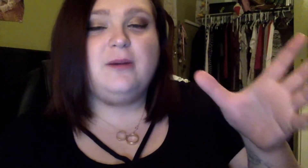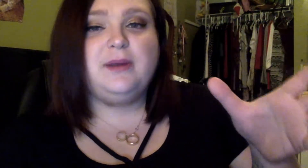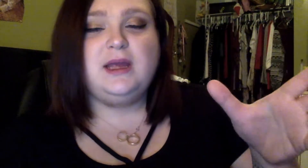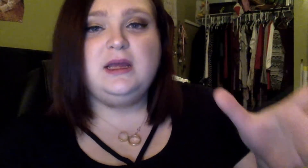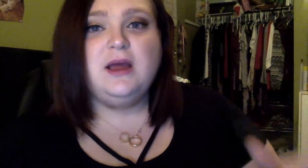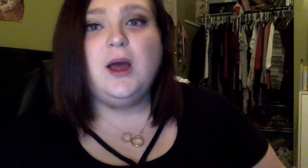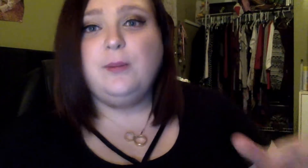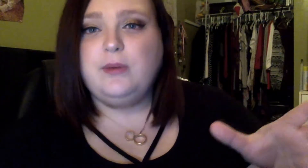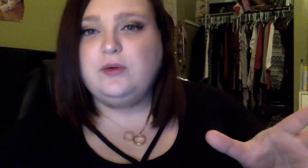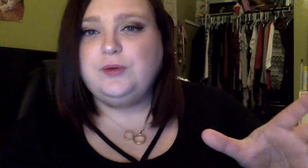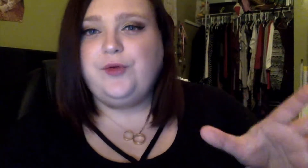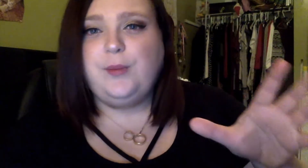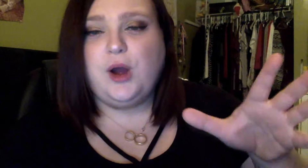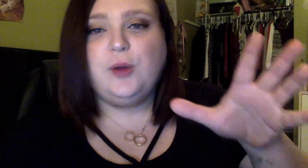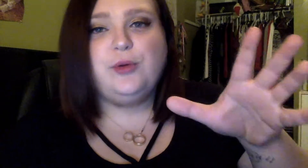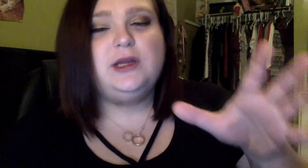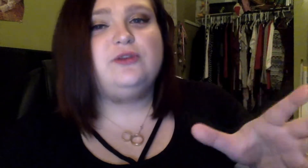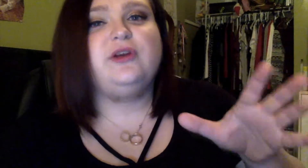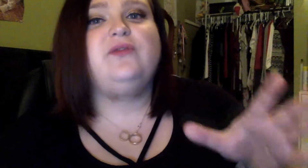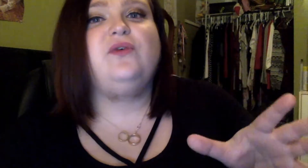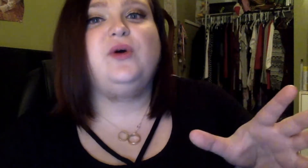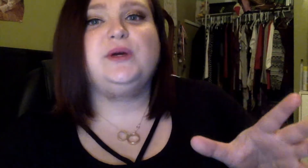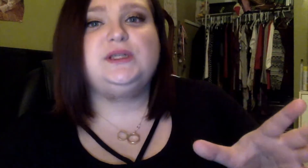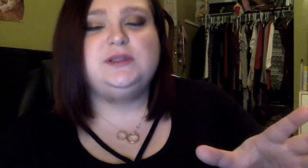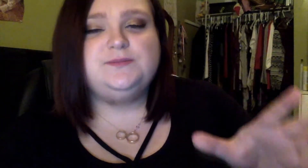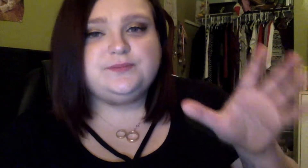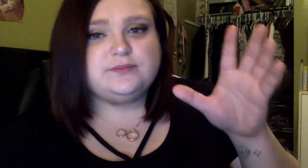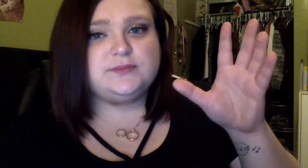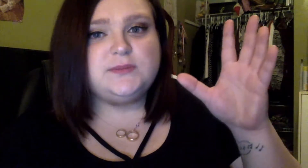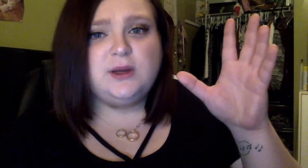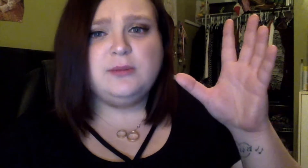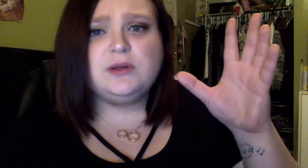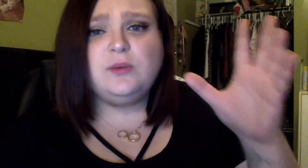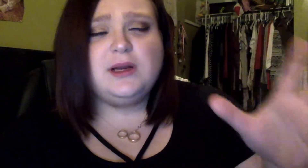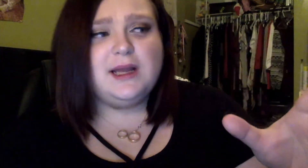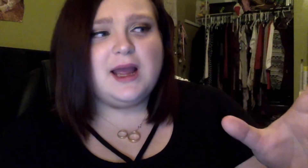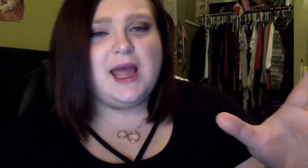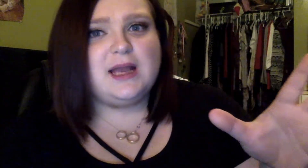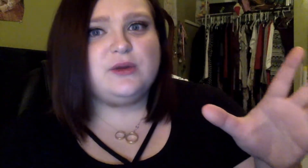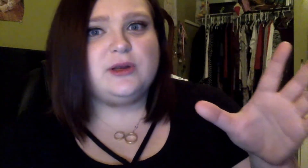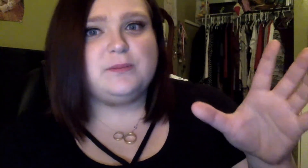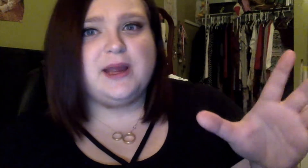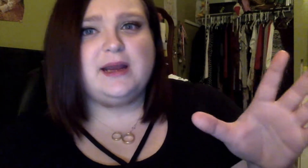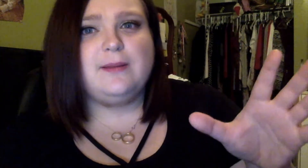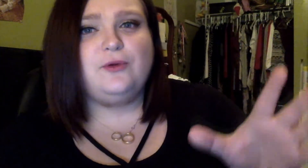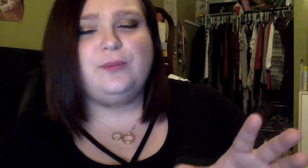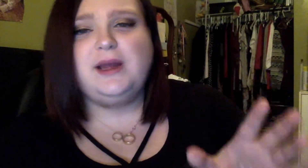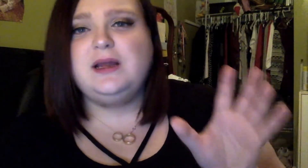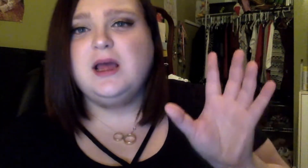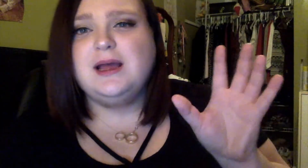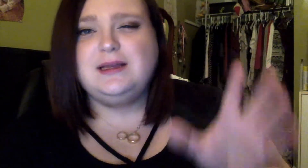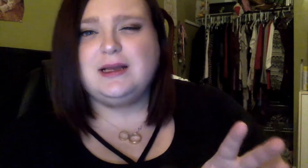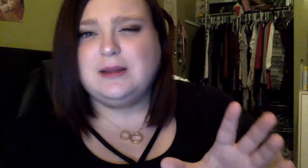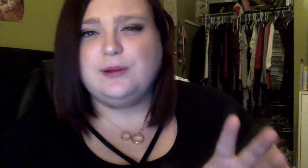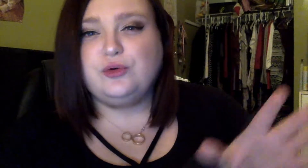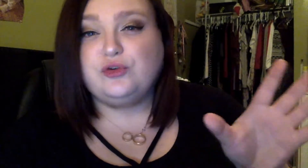copy. Most of them are pretty straightforward, but the one that I have to explain a little bit gets a little